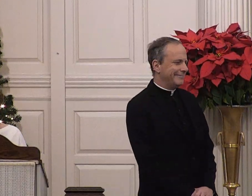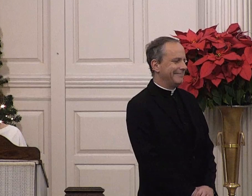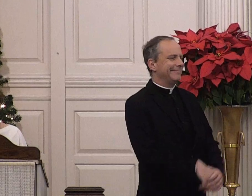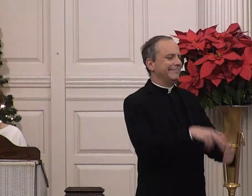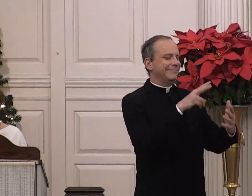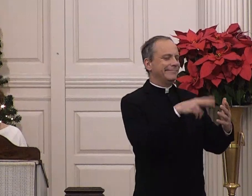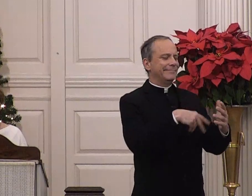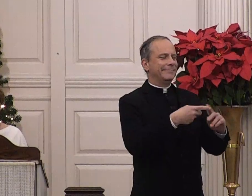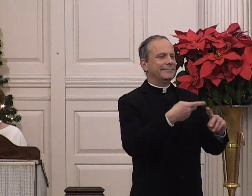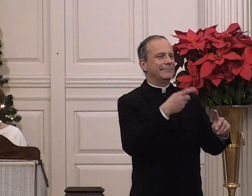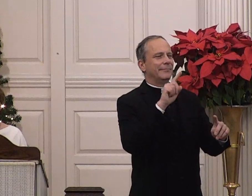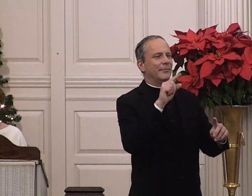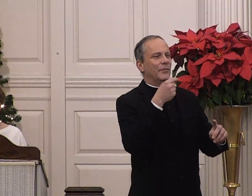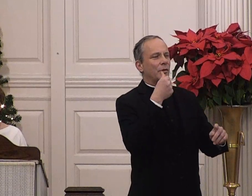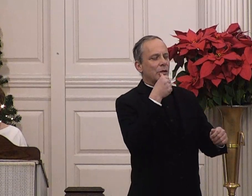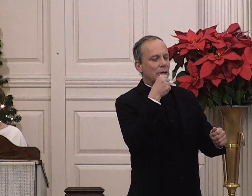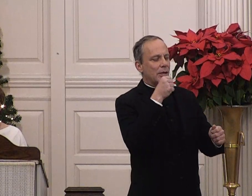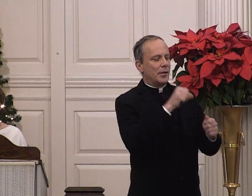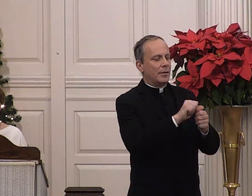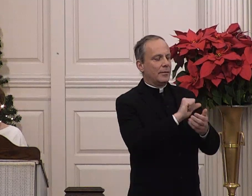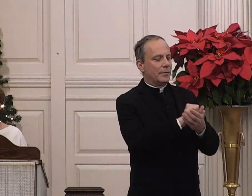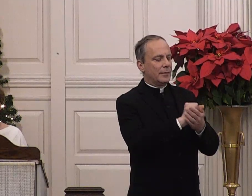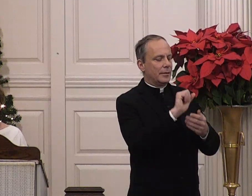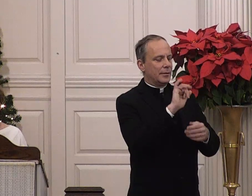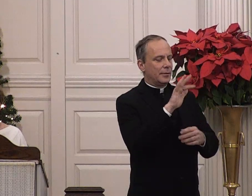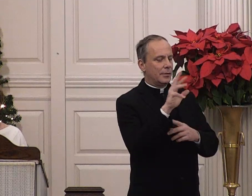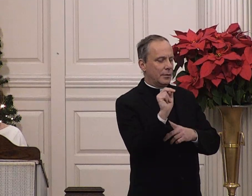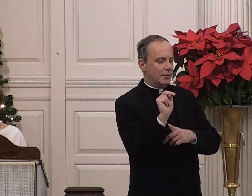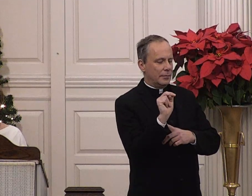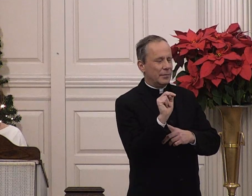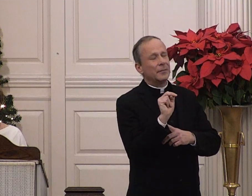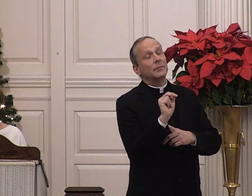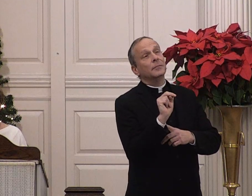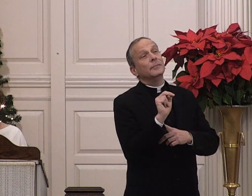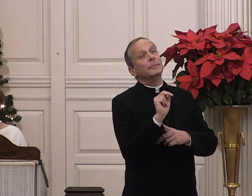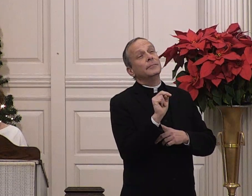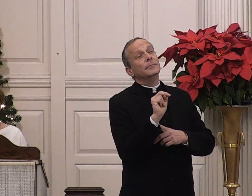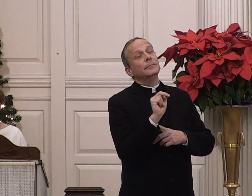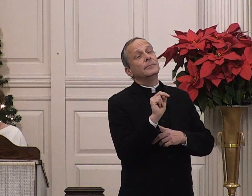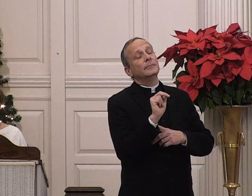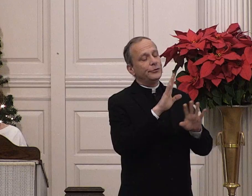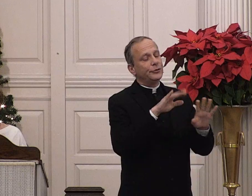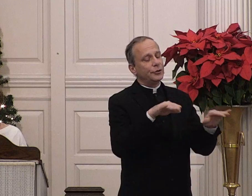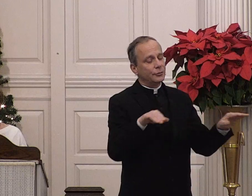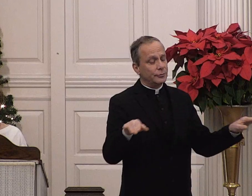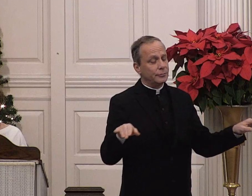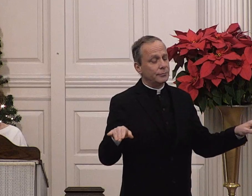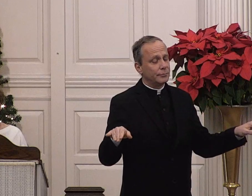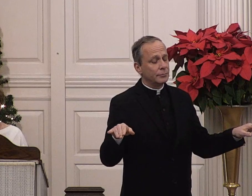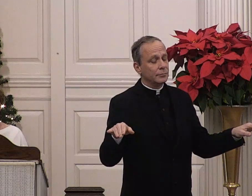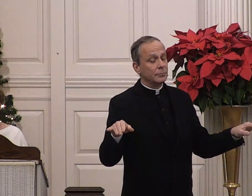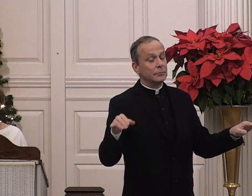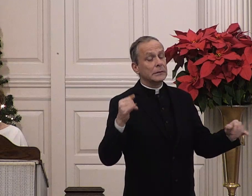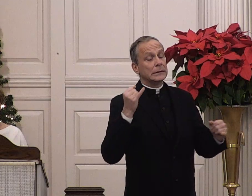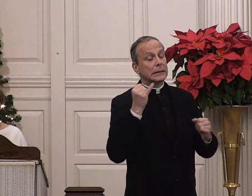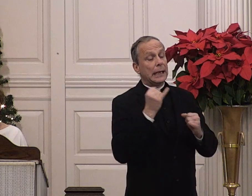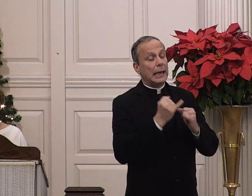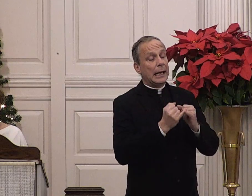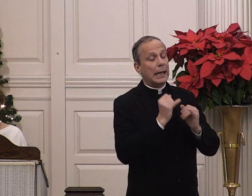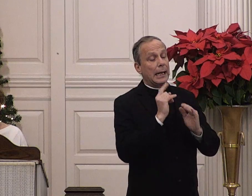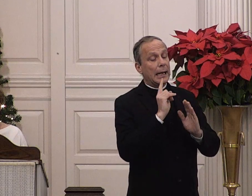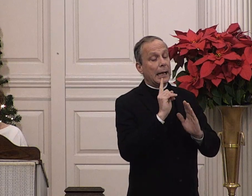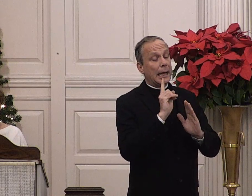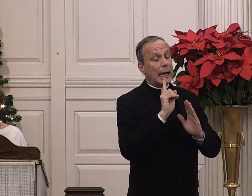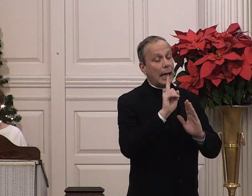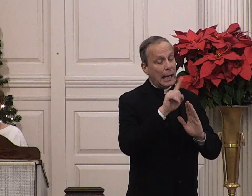A reading from the first letter of St. John. Children, it is the last hour.